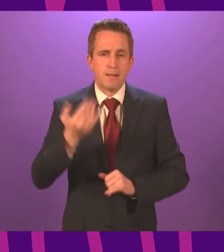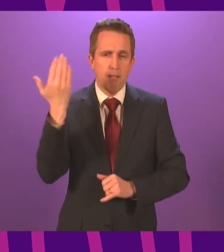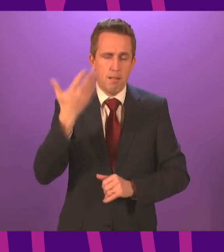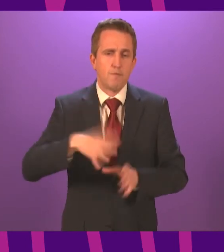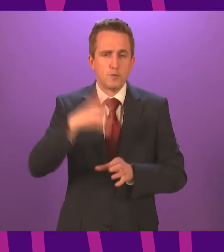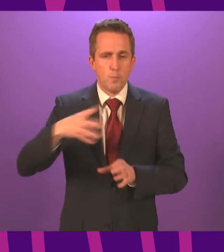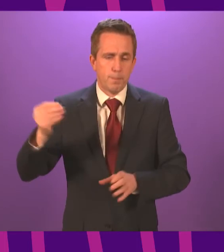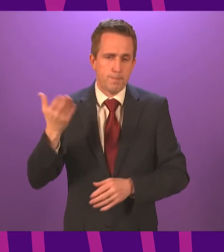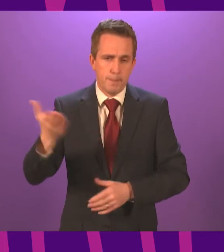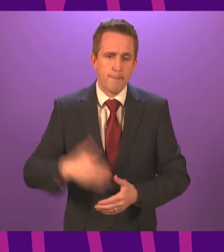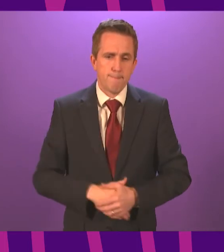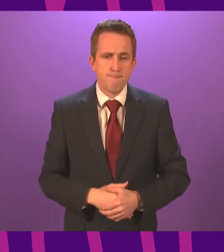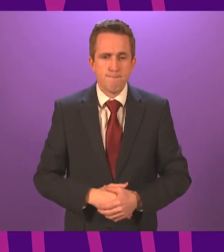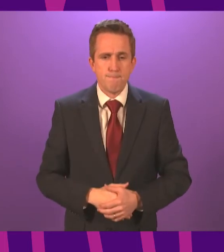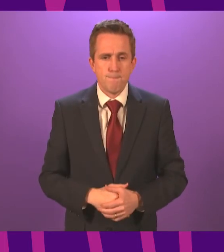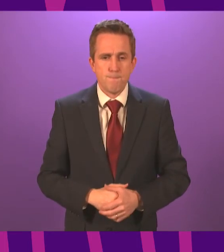Conservative Party. Maurice Golden.